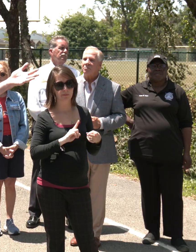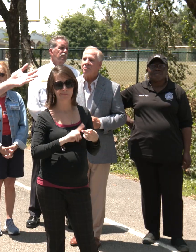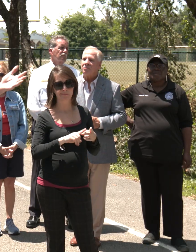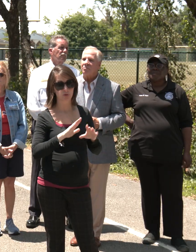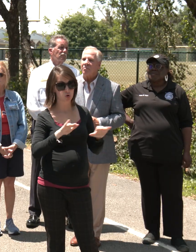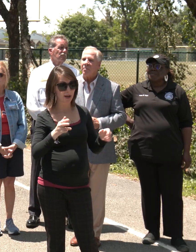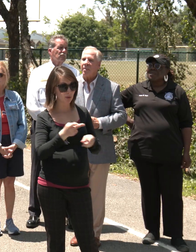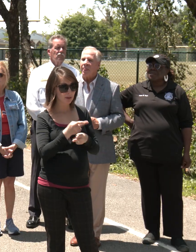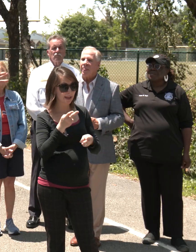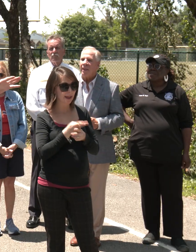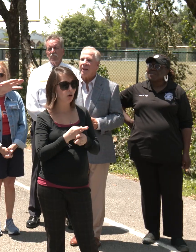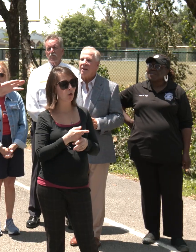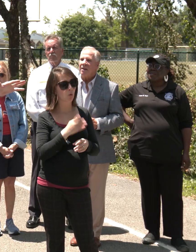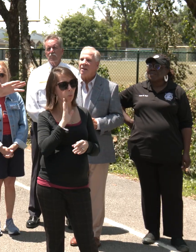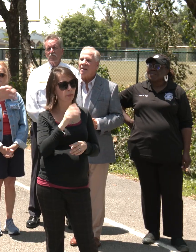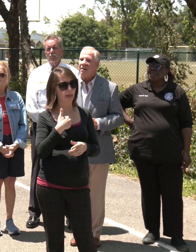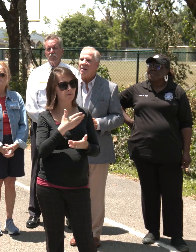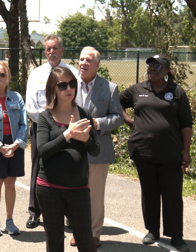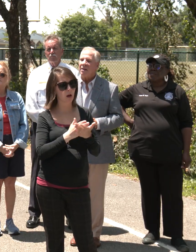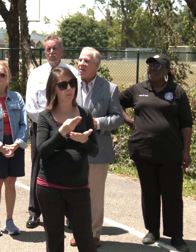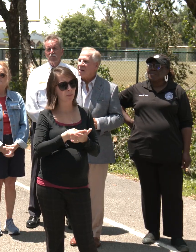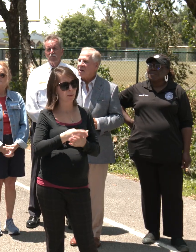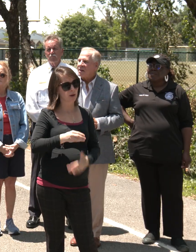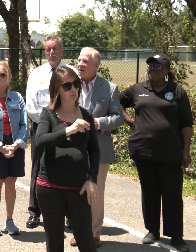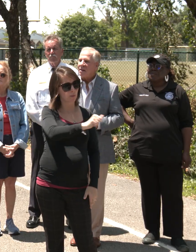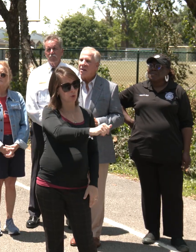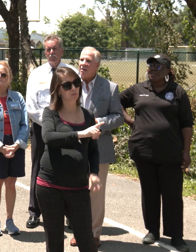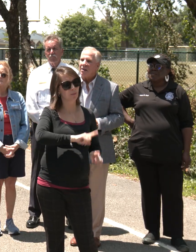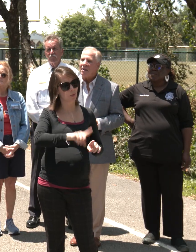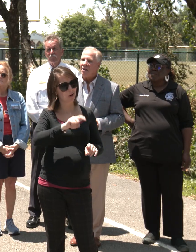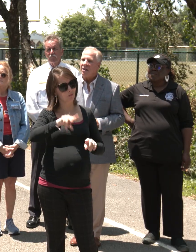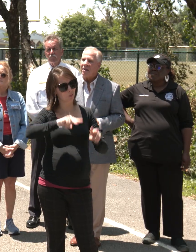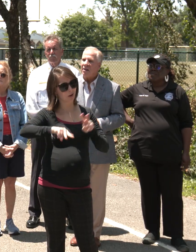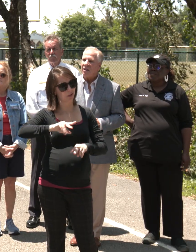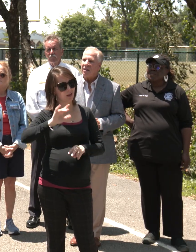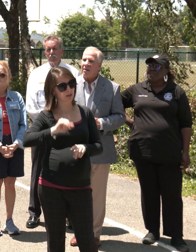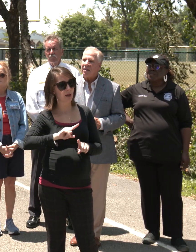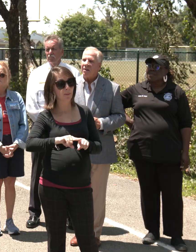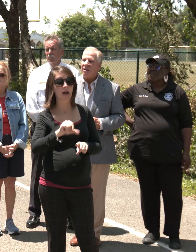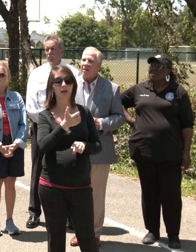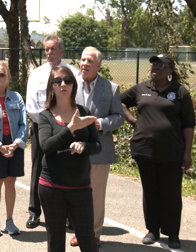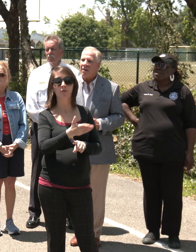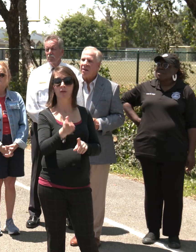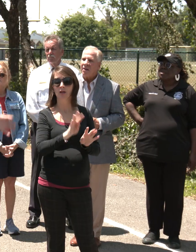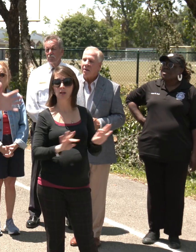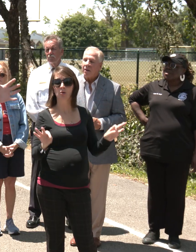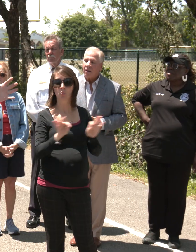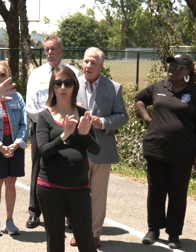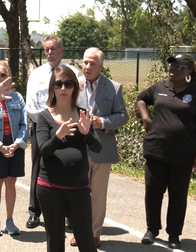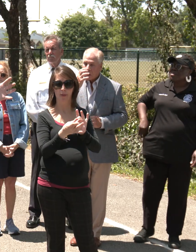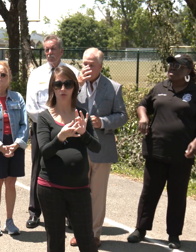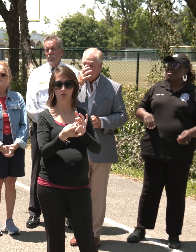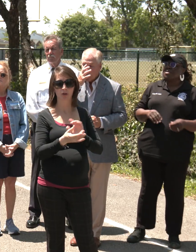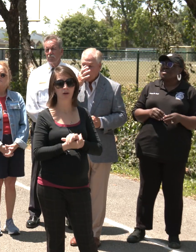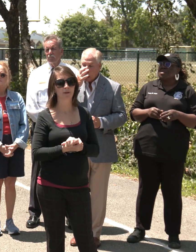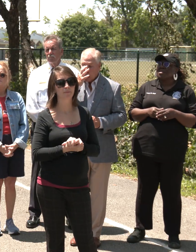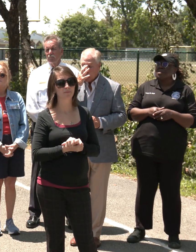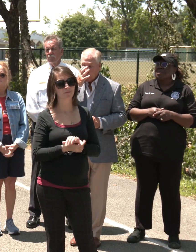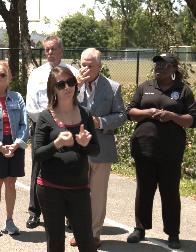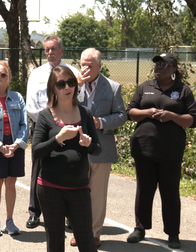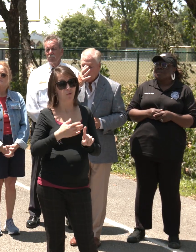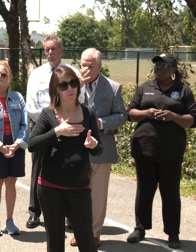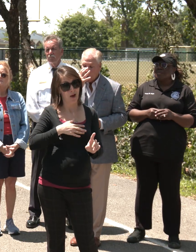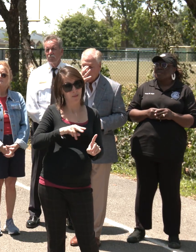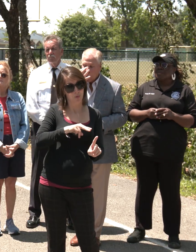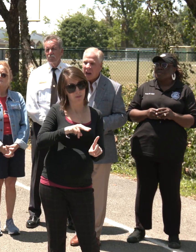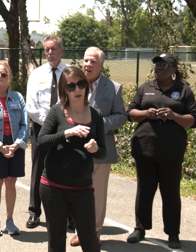In organizations, we'll have to look at that. But certainly the other thing that's worth mentioning, this is not, at least from my